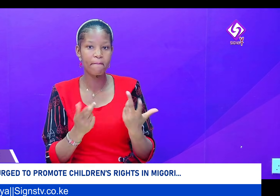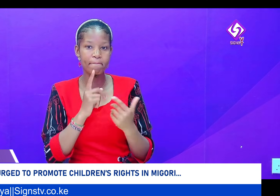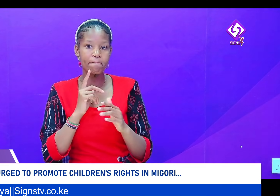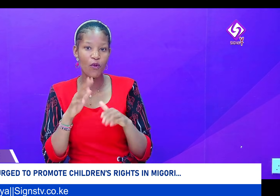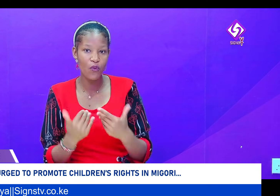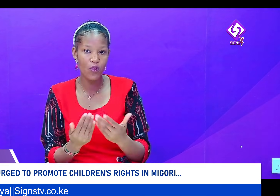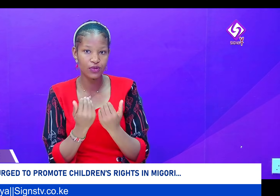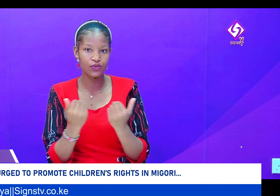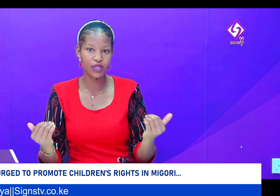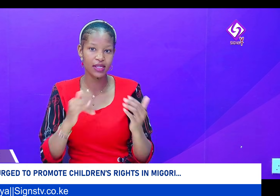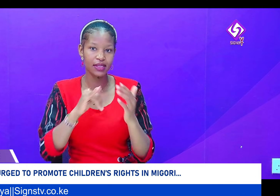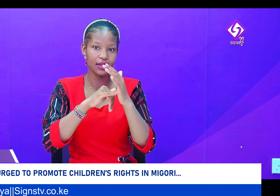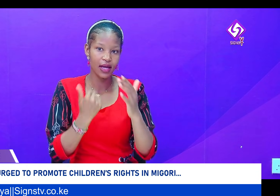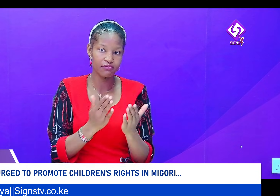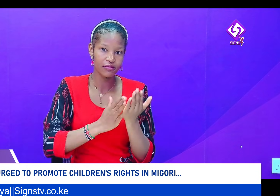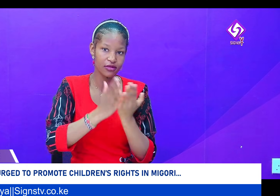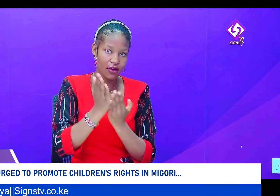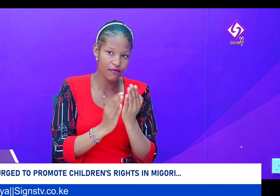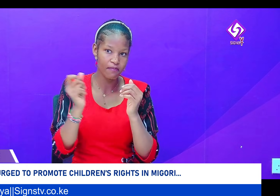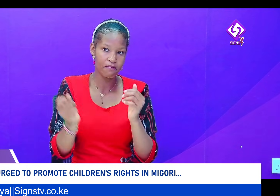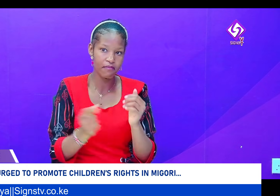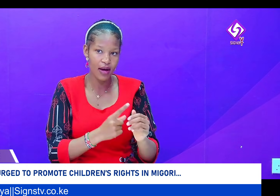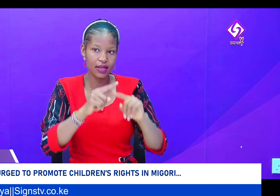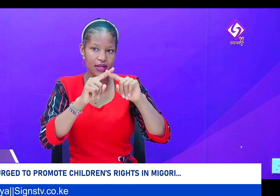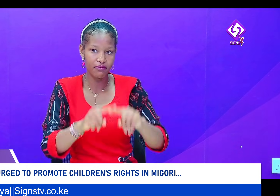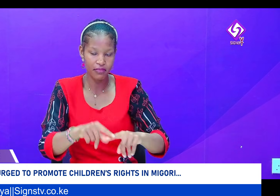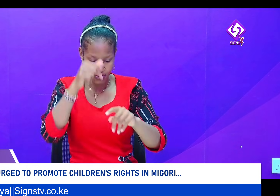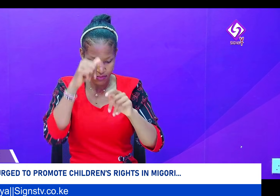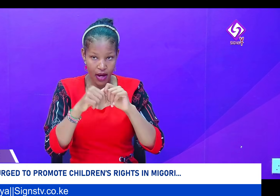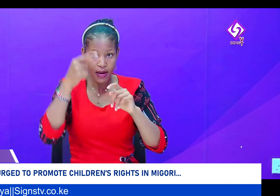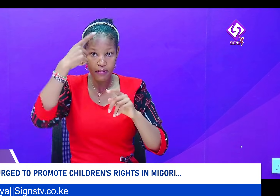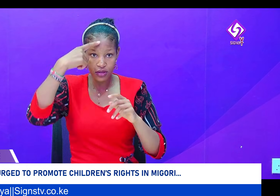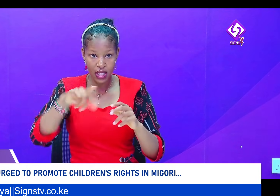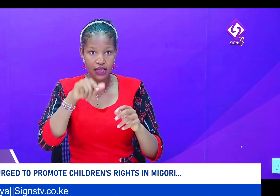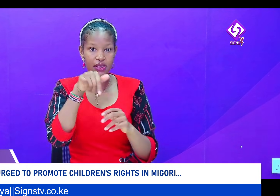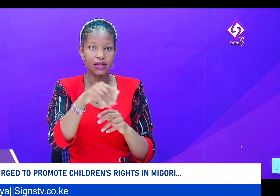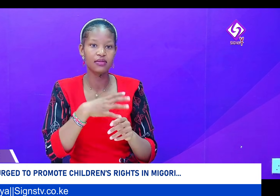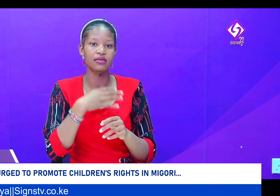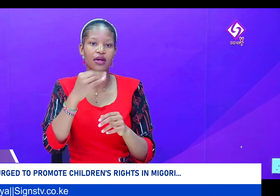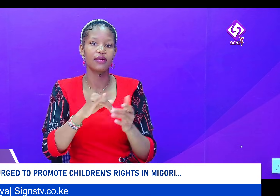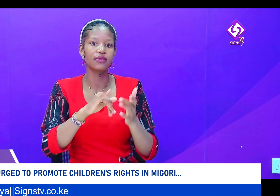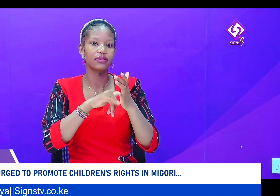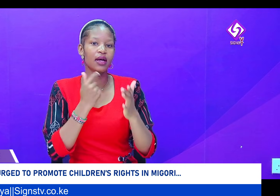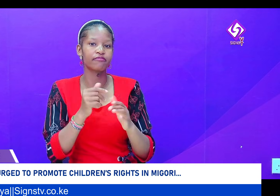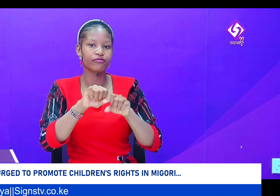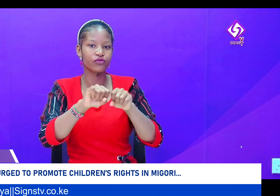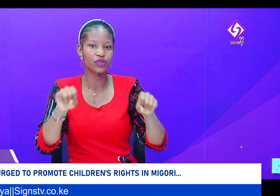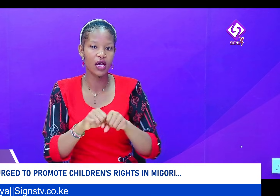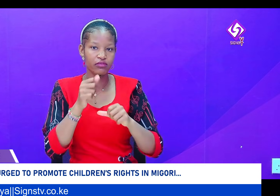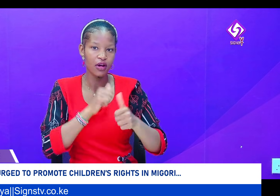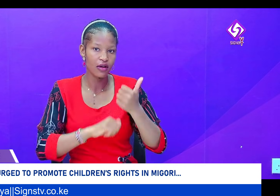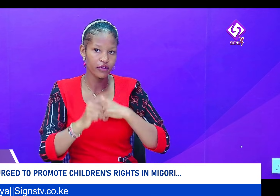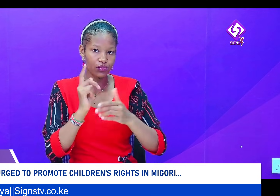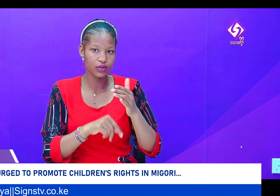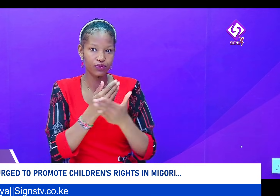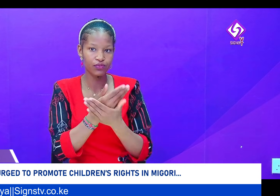Presiding Judge Anne Ominjo said that the Children Justice Service Month reminds the public and the justice system